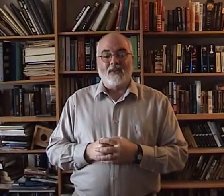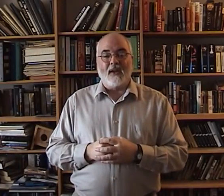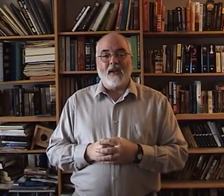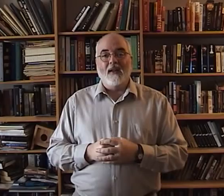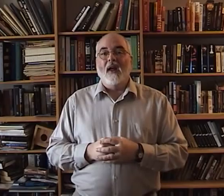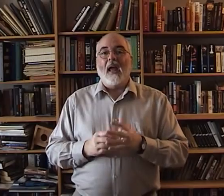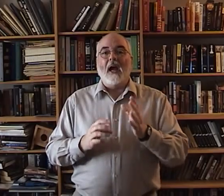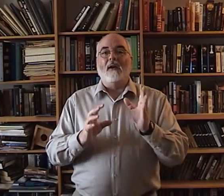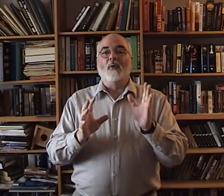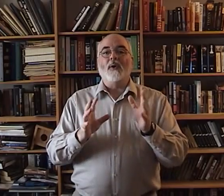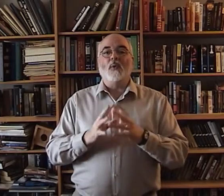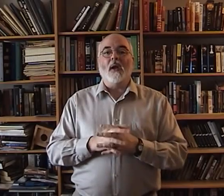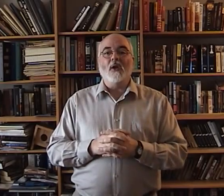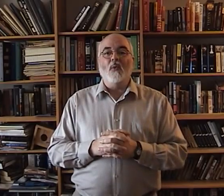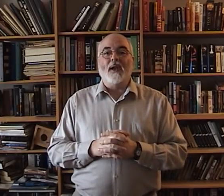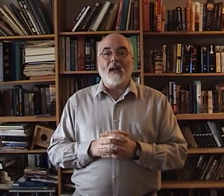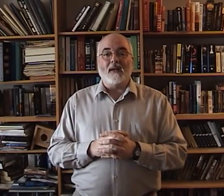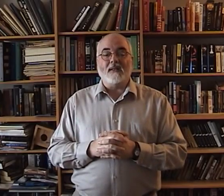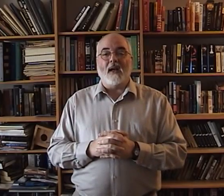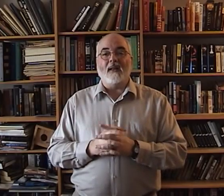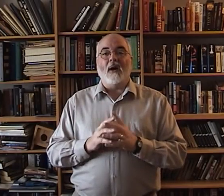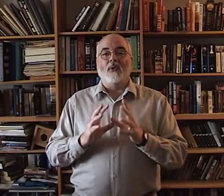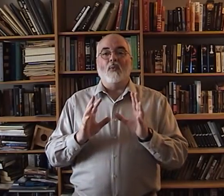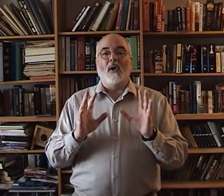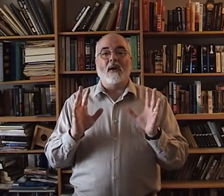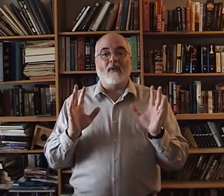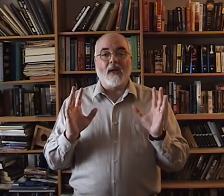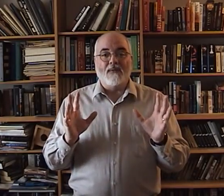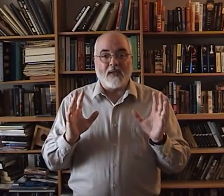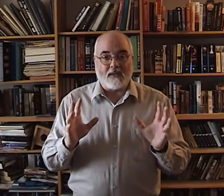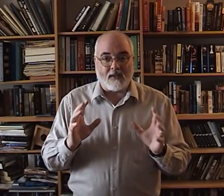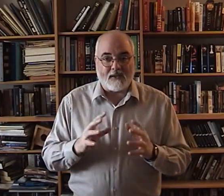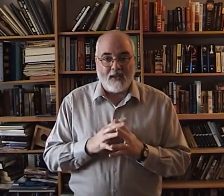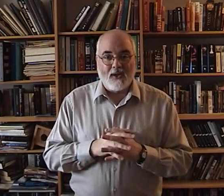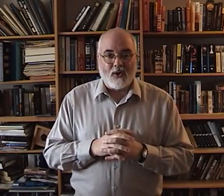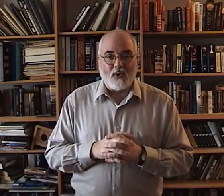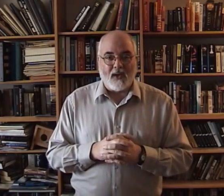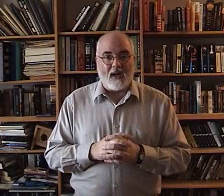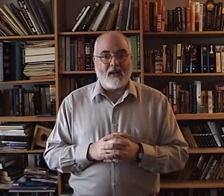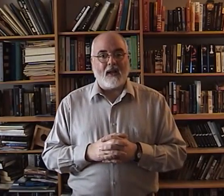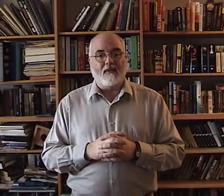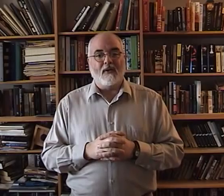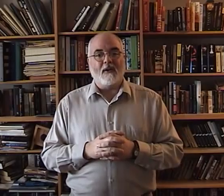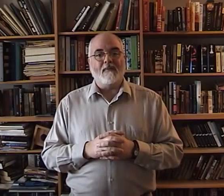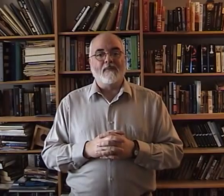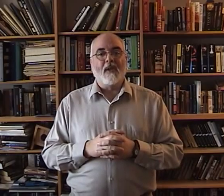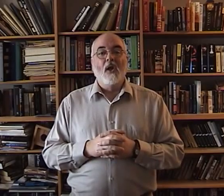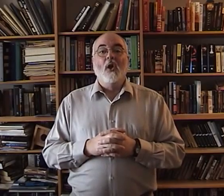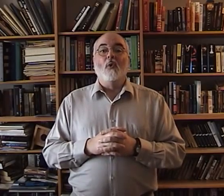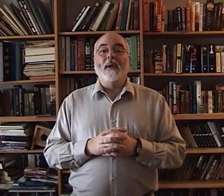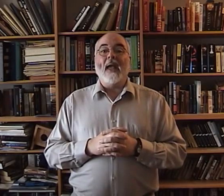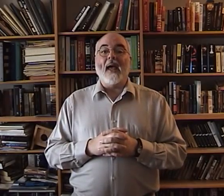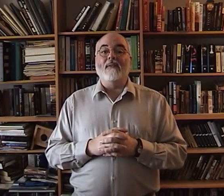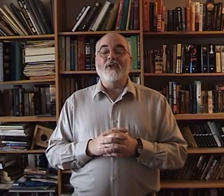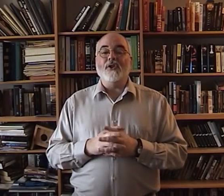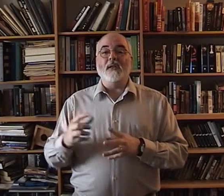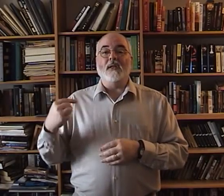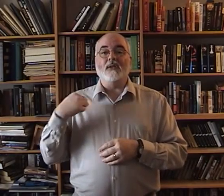okay? However which way you would like to sign that with whatever emphasis you would like to have there. We have in Jesus,